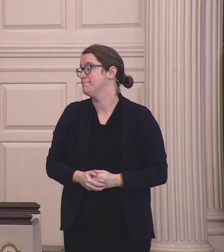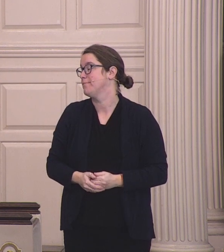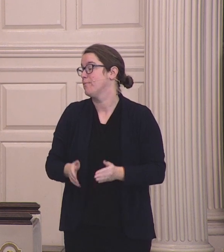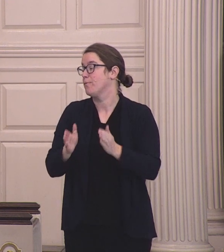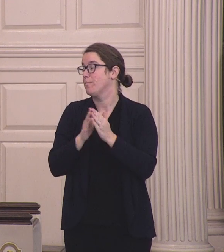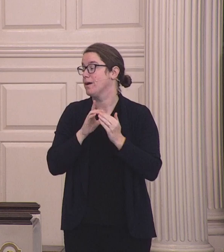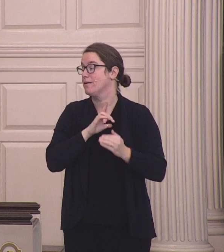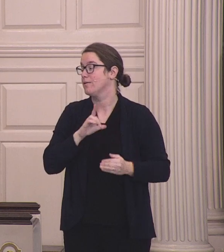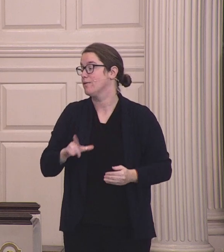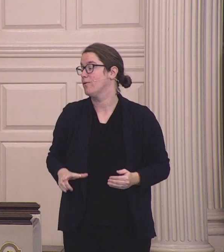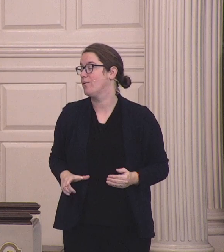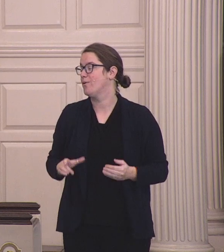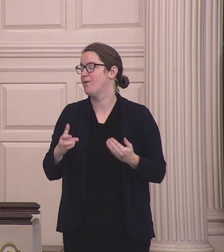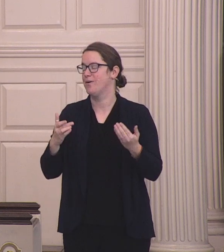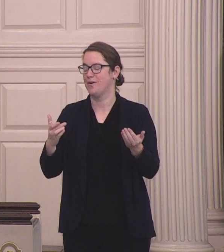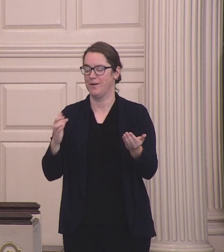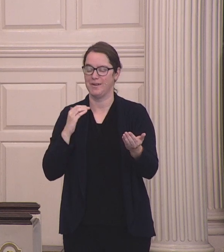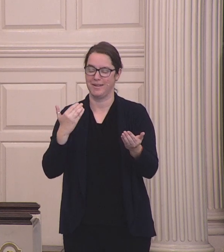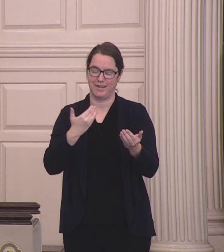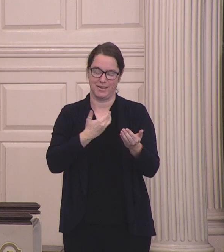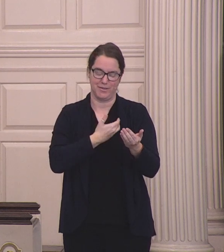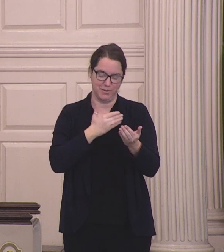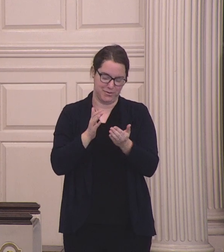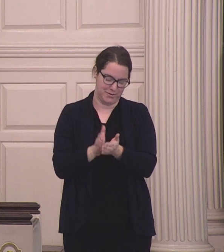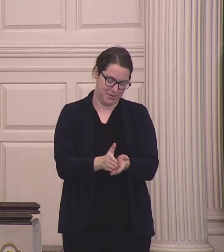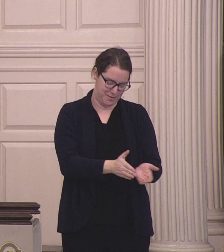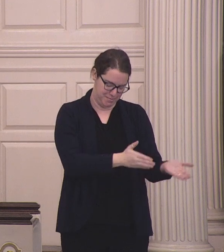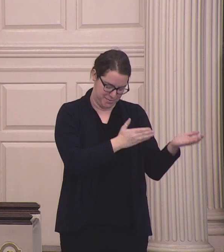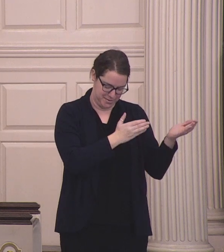We pray to the Lord.